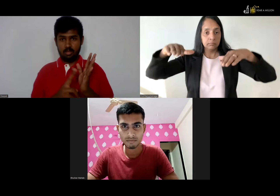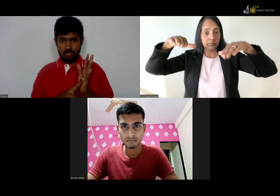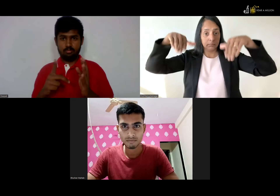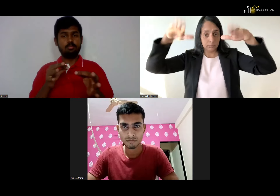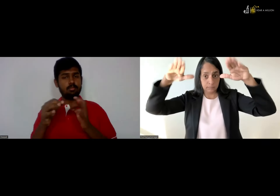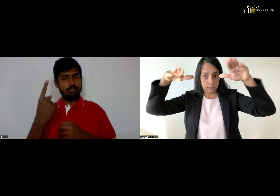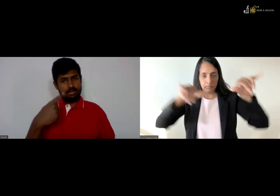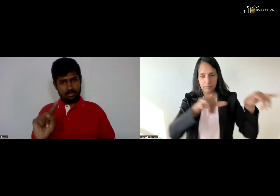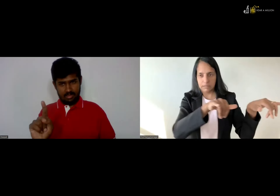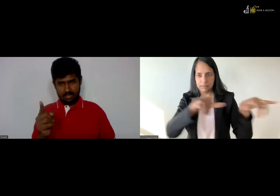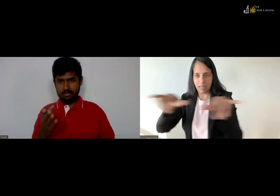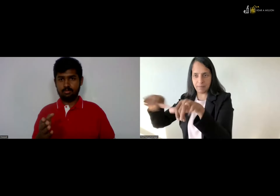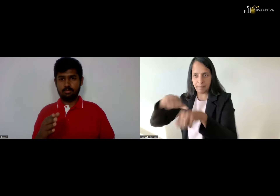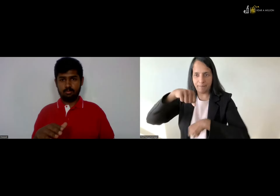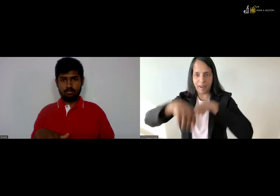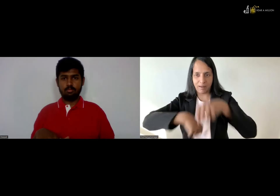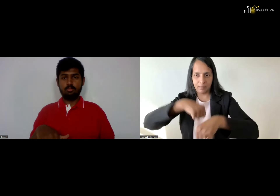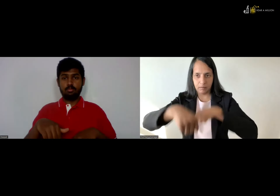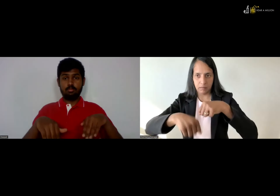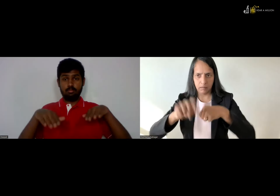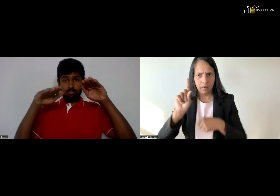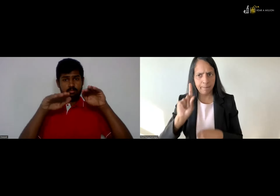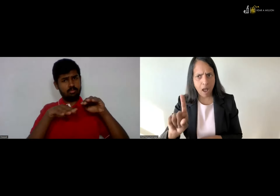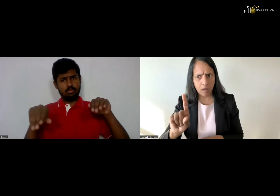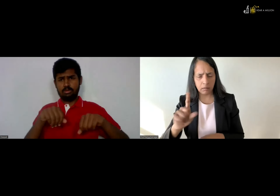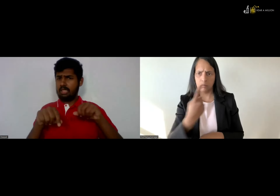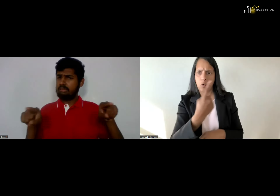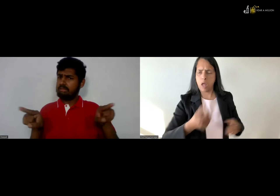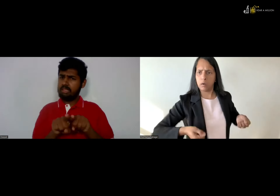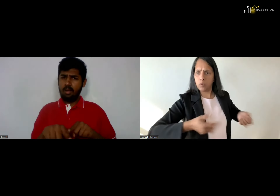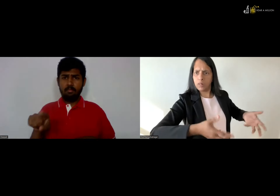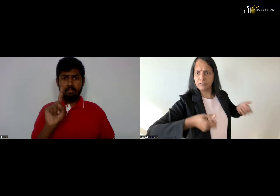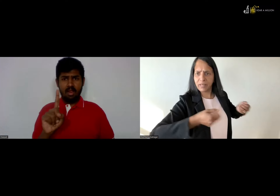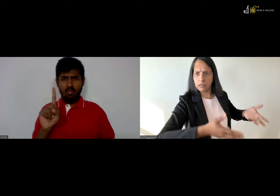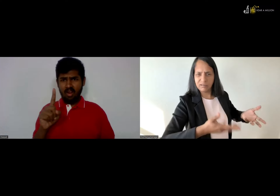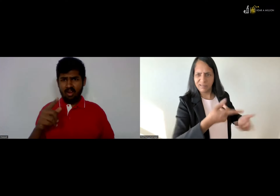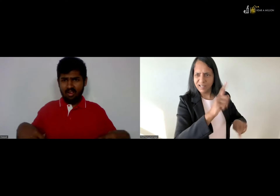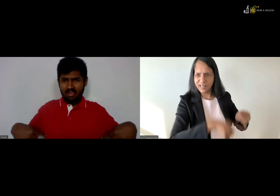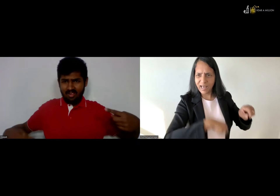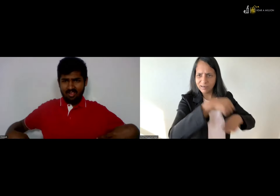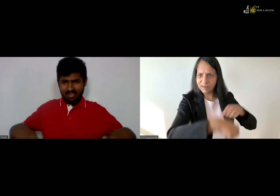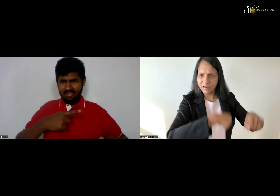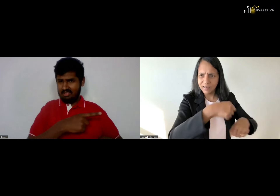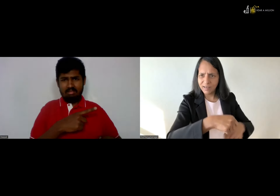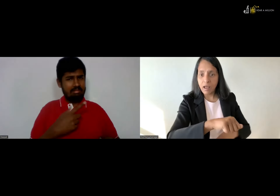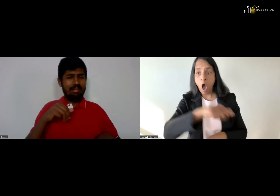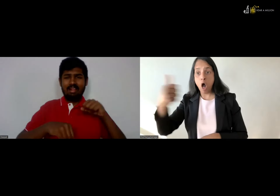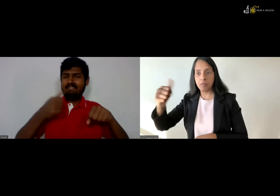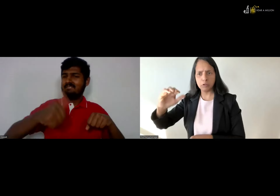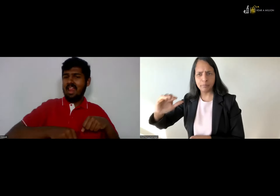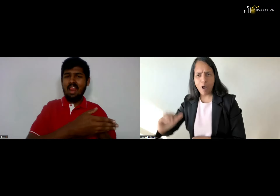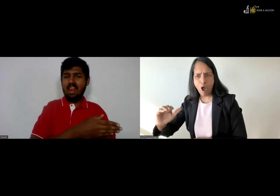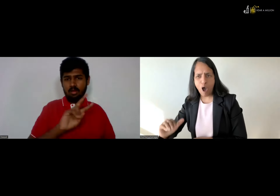So Bhushan, he has explained it right. So in the upper picture, that same cycle was provided to